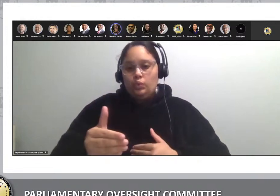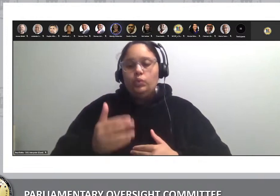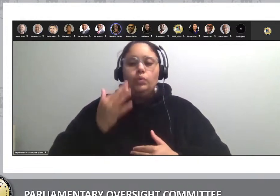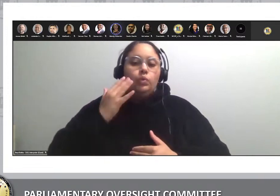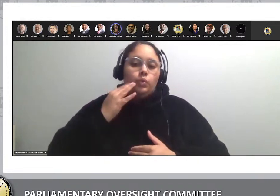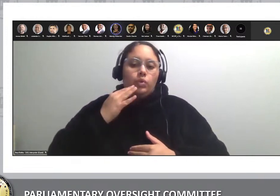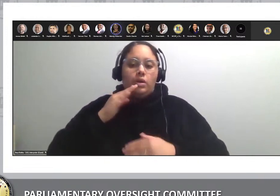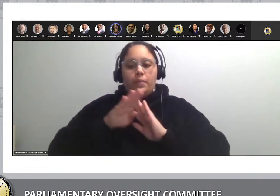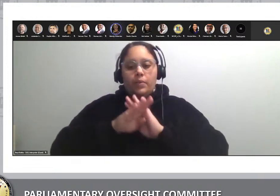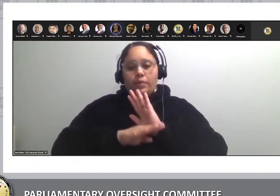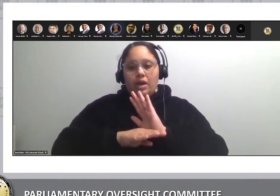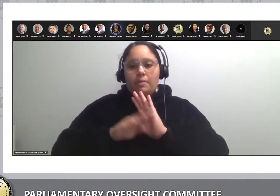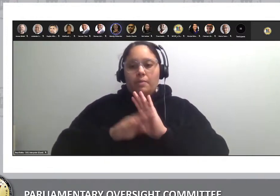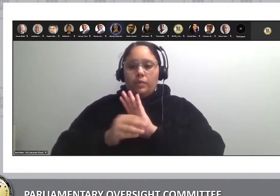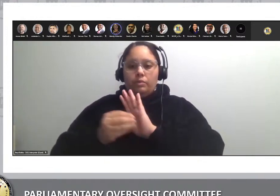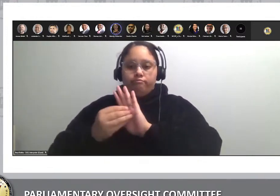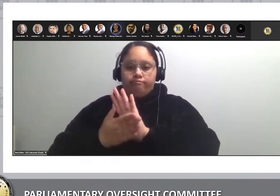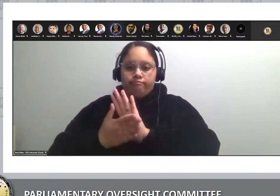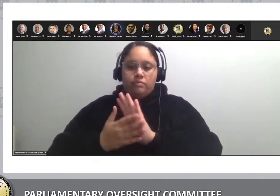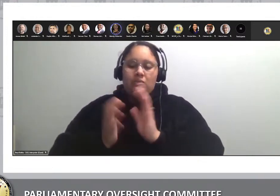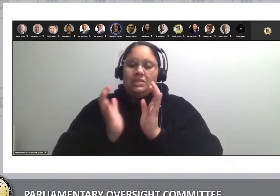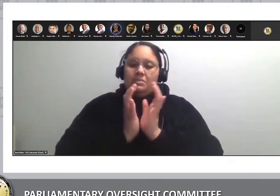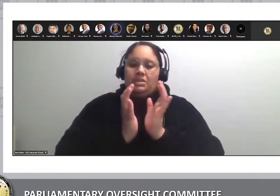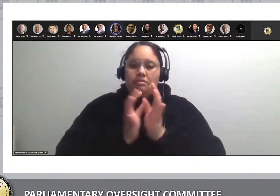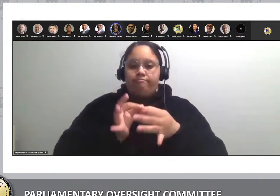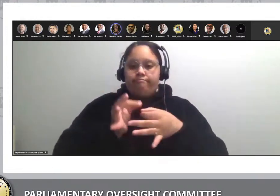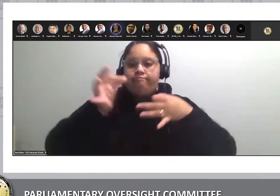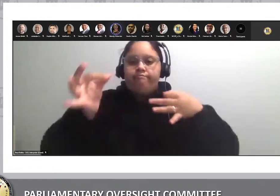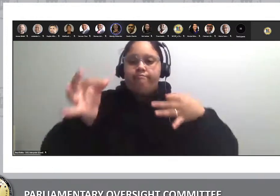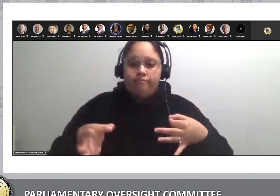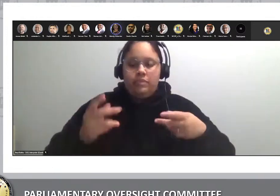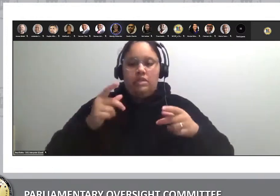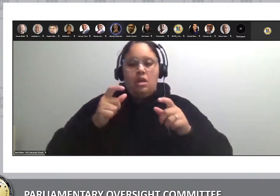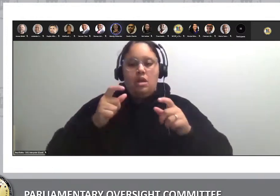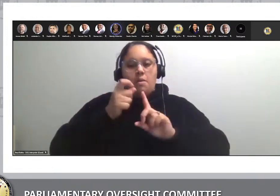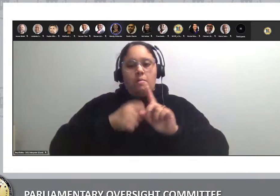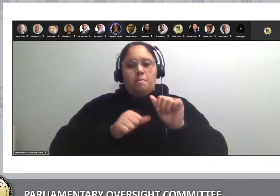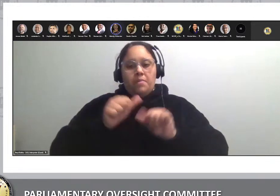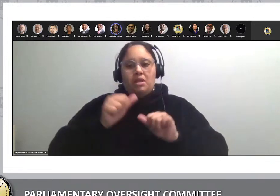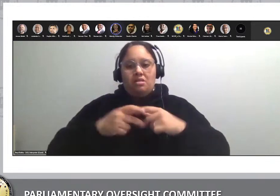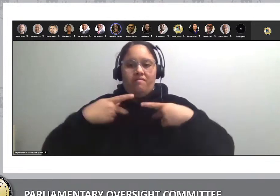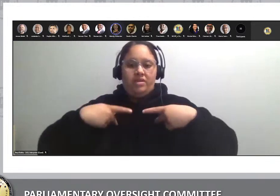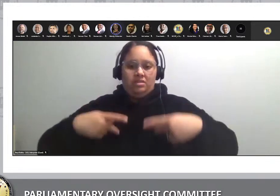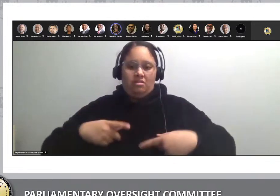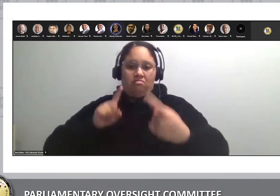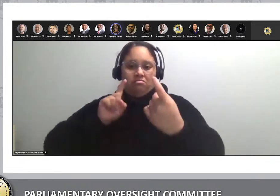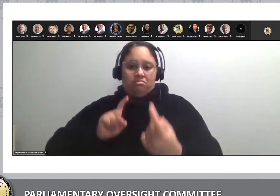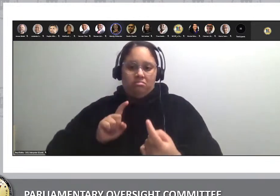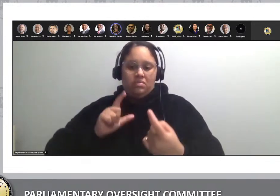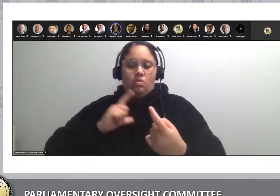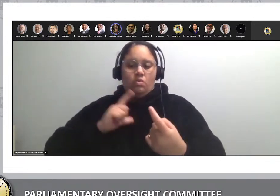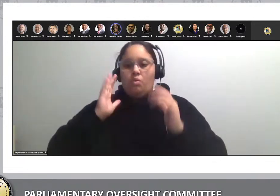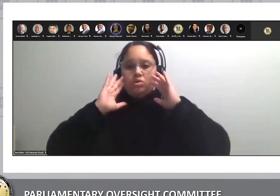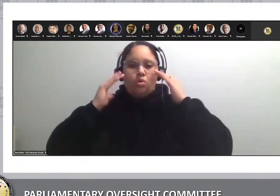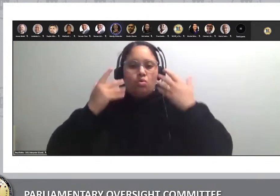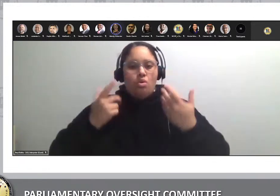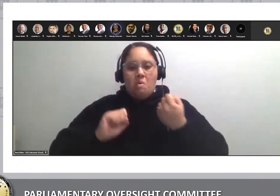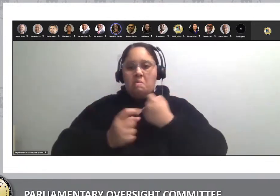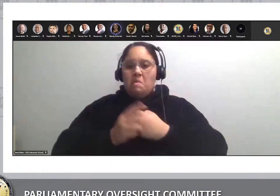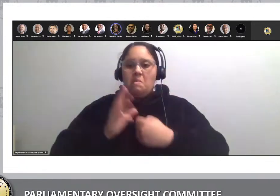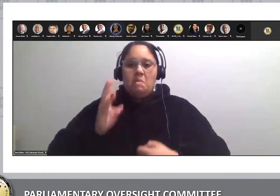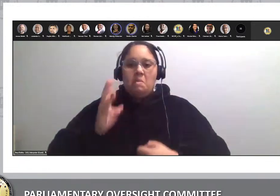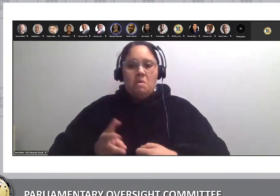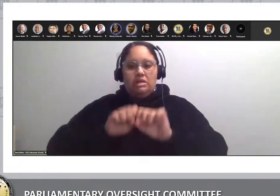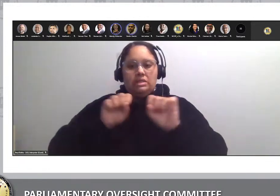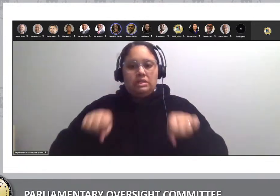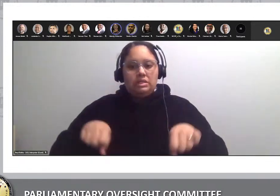in terms of programming to have this meetings rather in person from now on, because we don't know what might come up with the